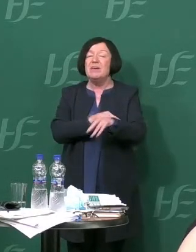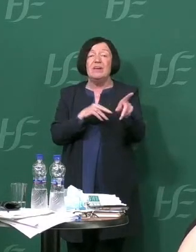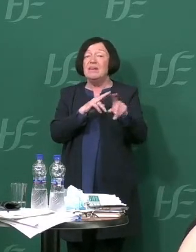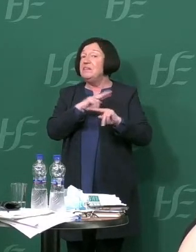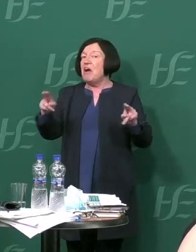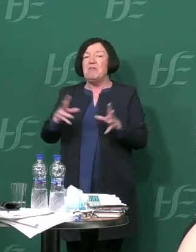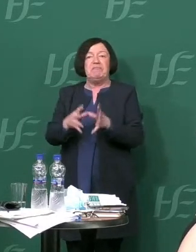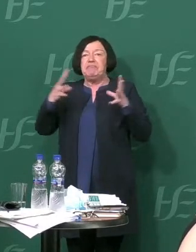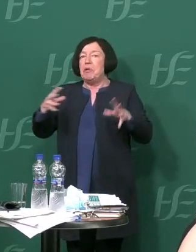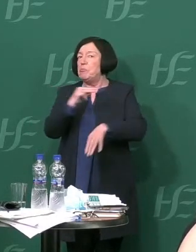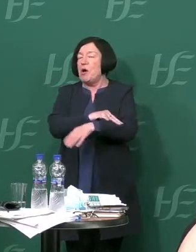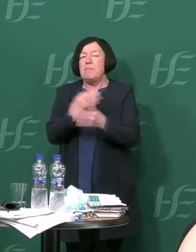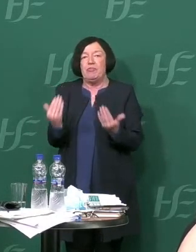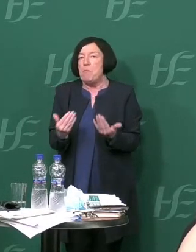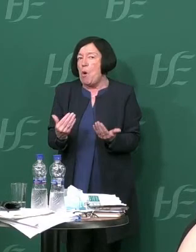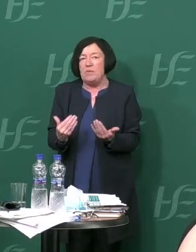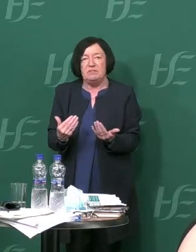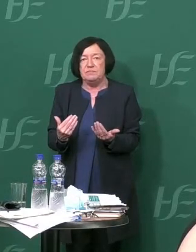Not a significant problem at the moment.